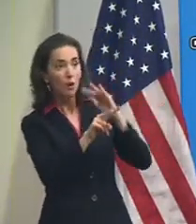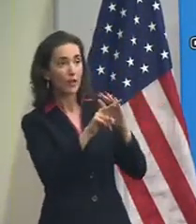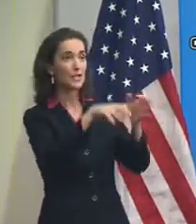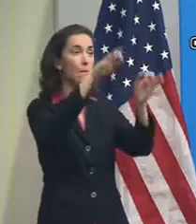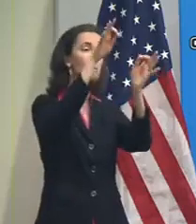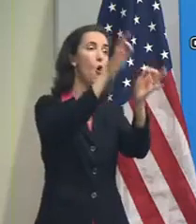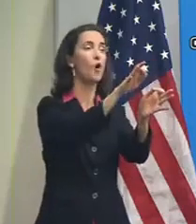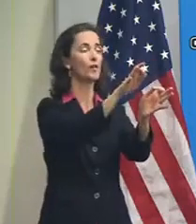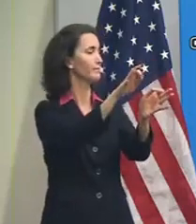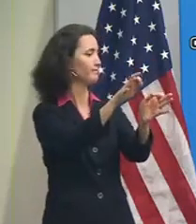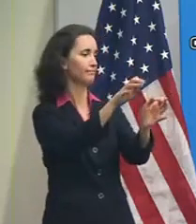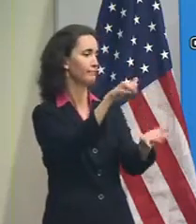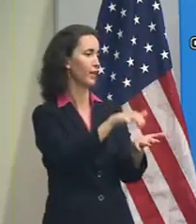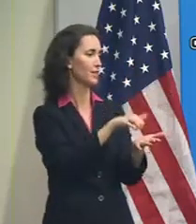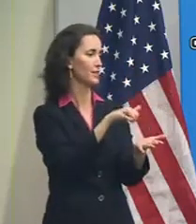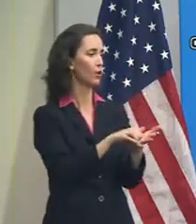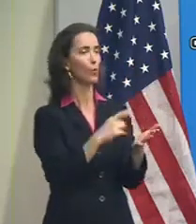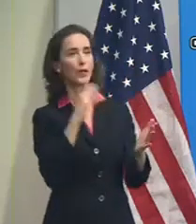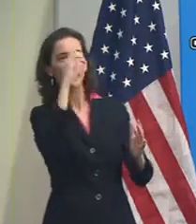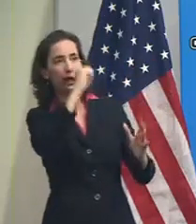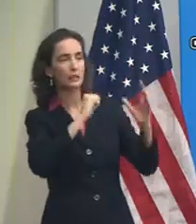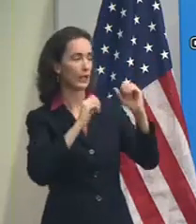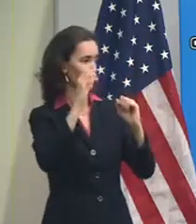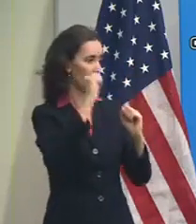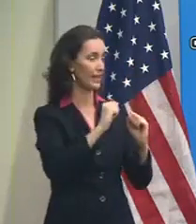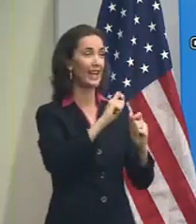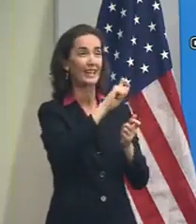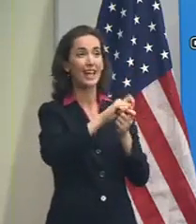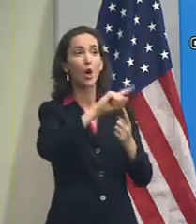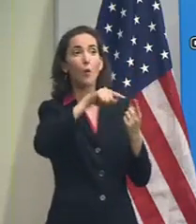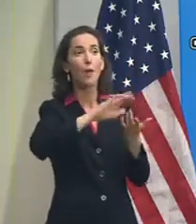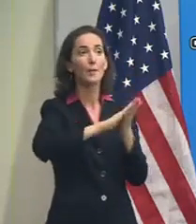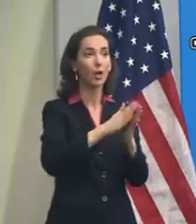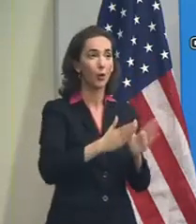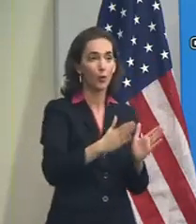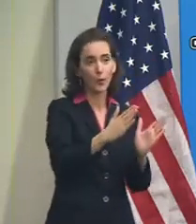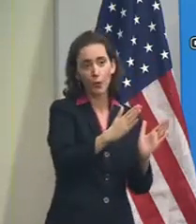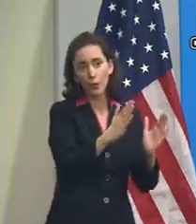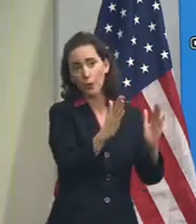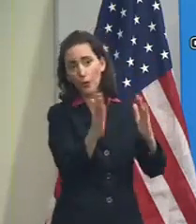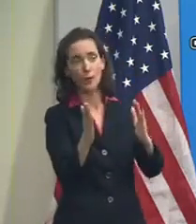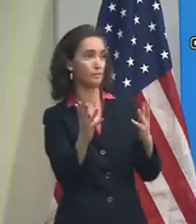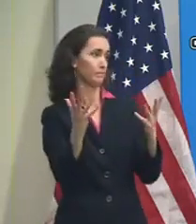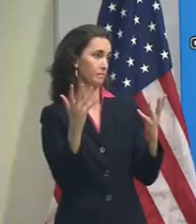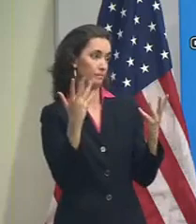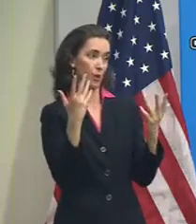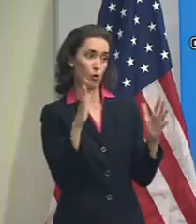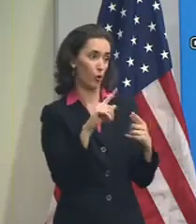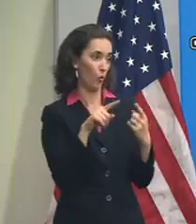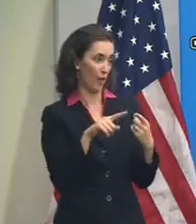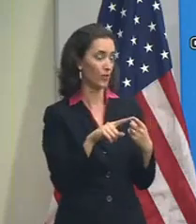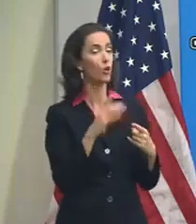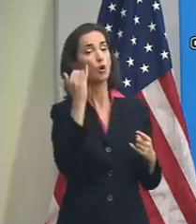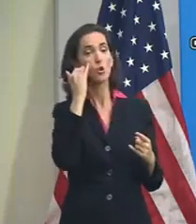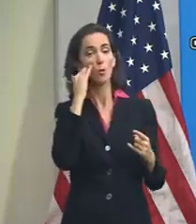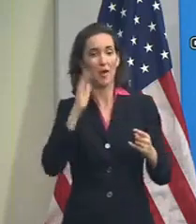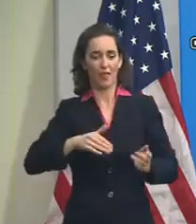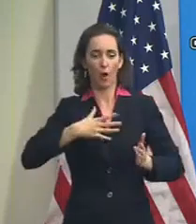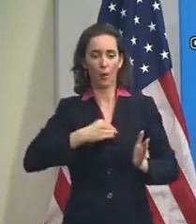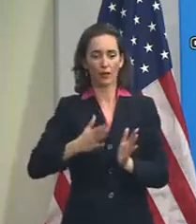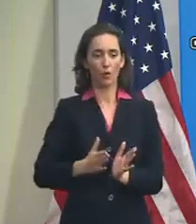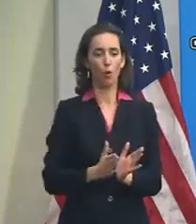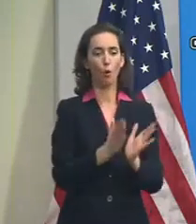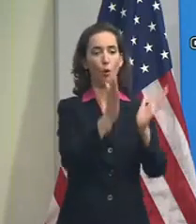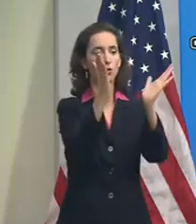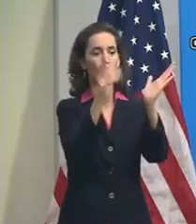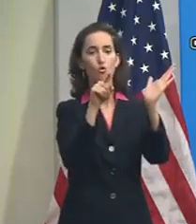is going to be where it's going to make the turn to the northeast, which is why I say that if you are currently right now on the eastern side of that cone or on the edge of